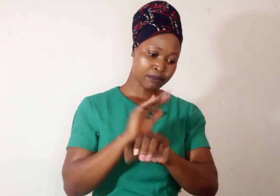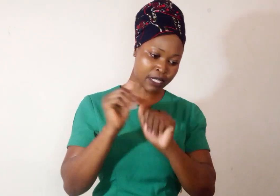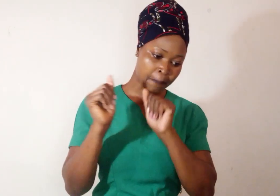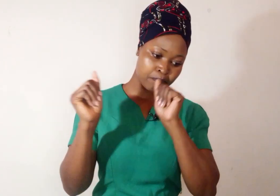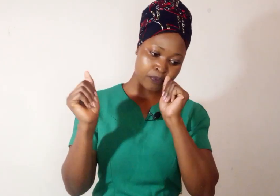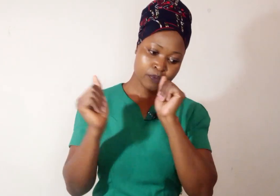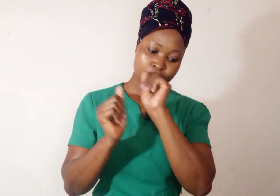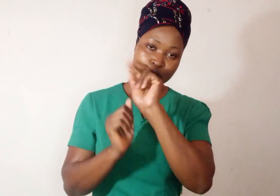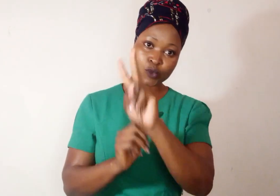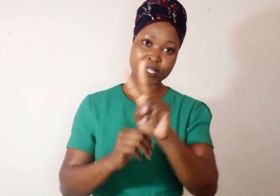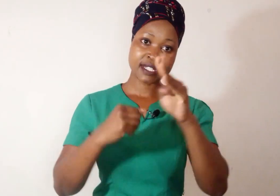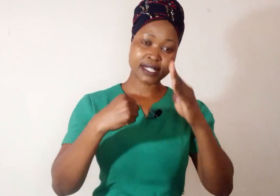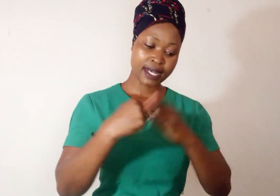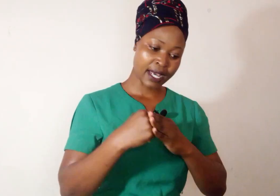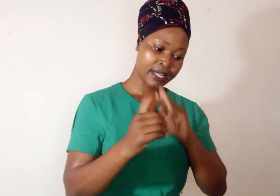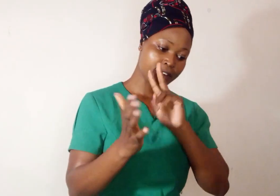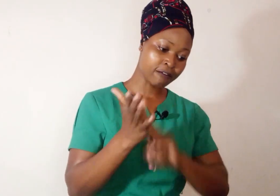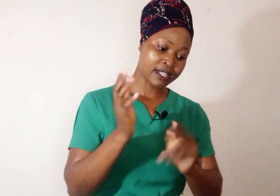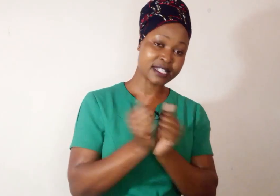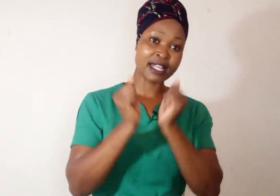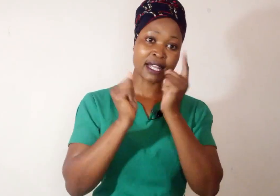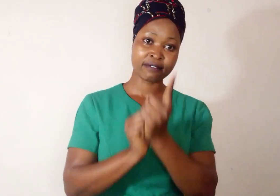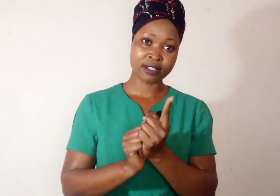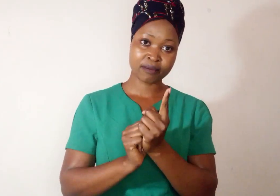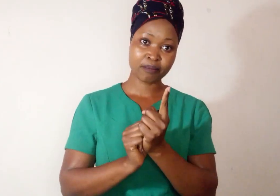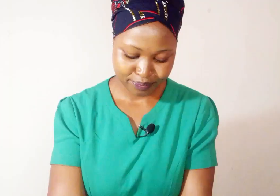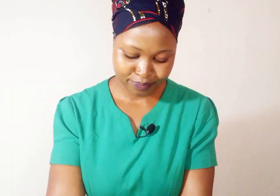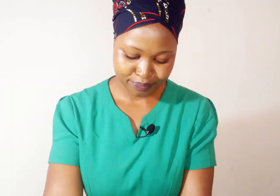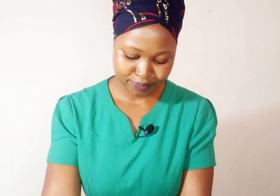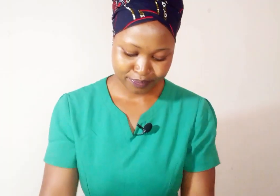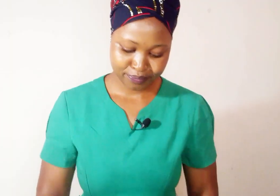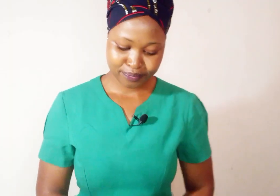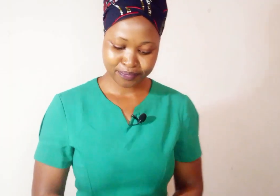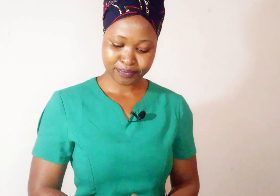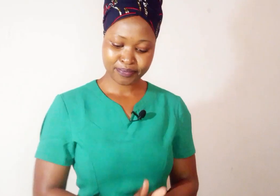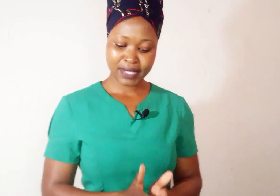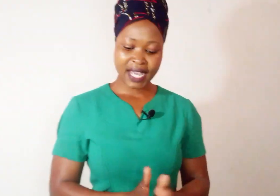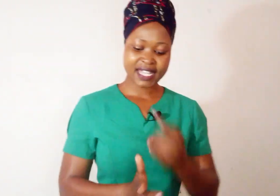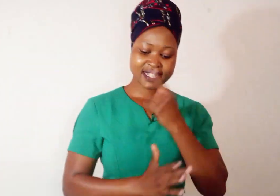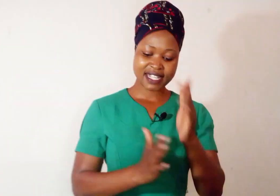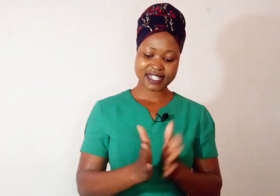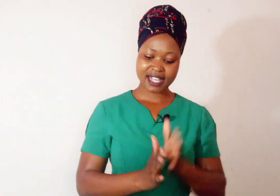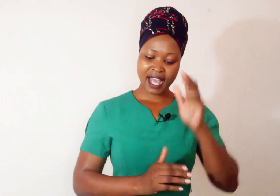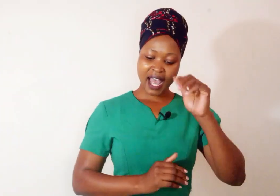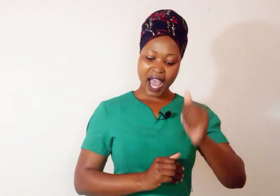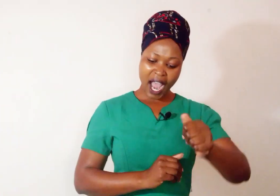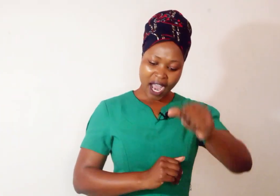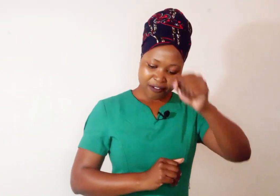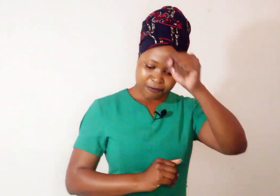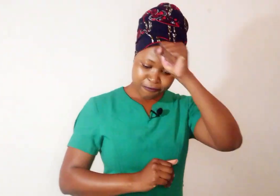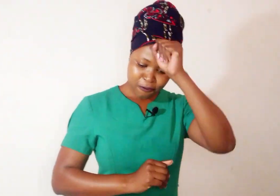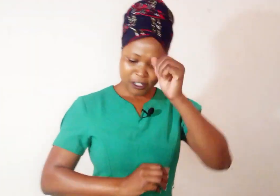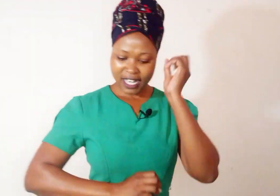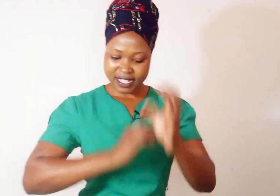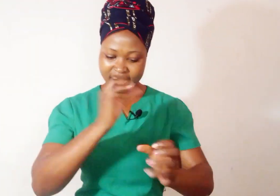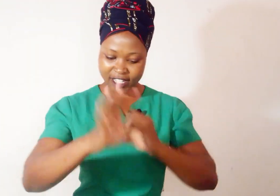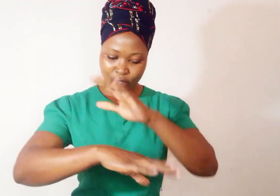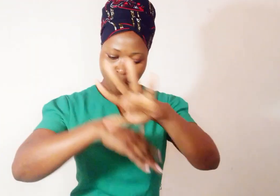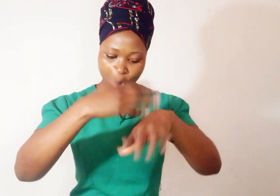chapter 29, verse 11. It says, a fool uttereth